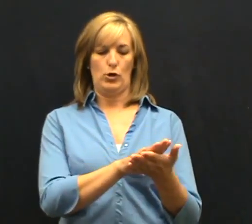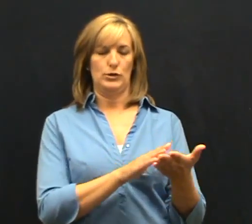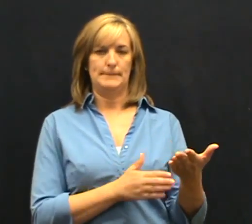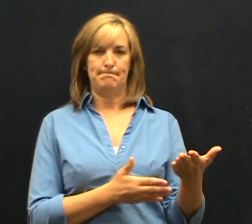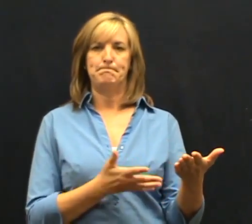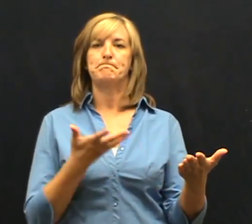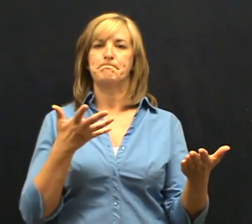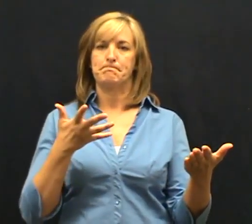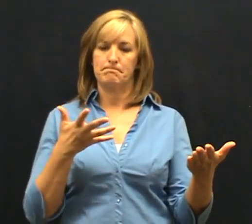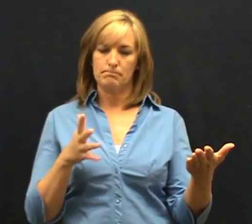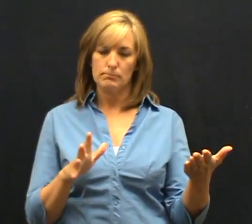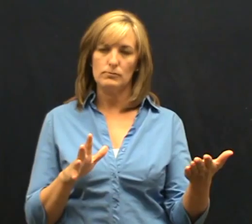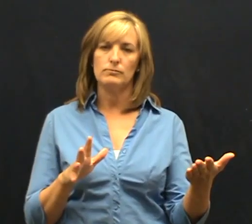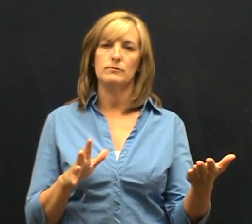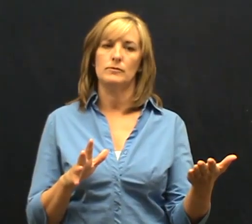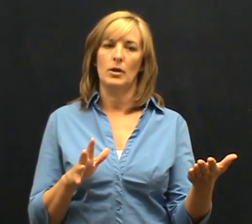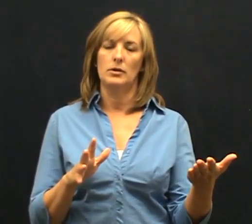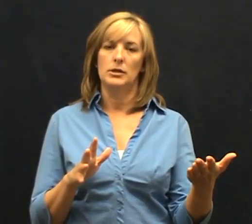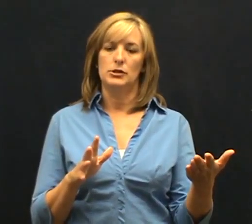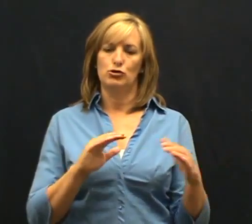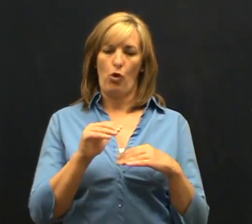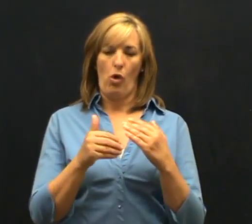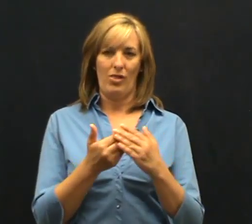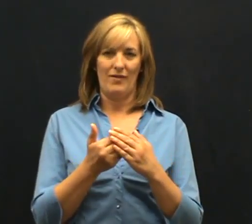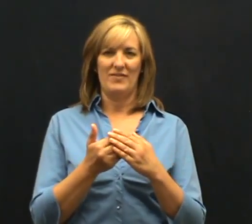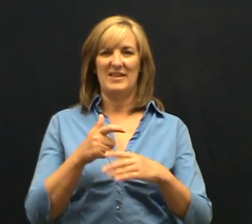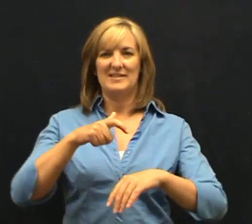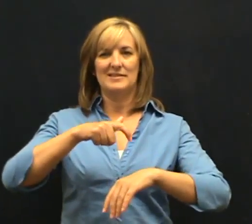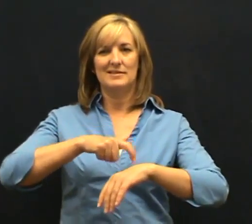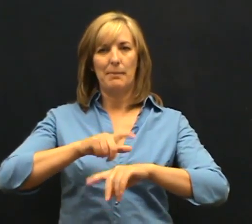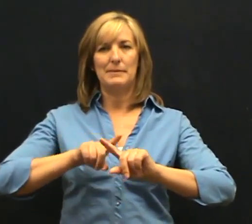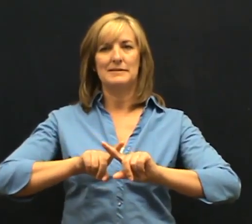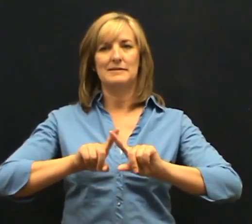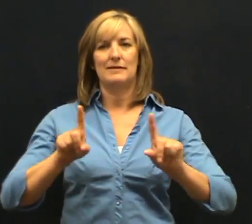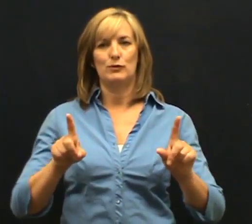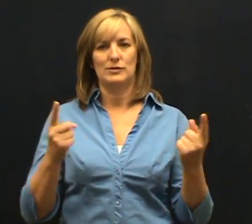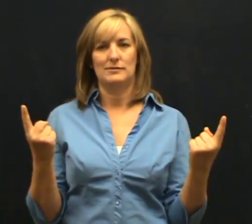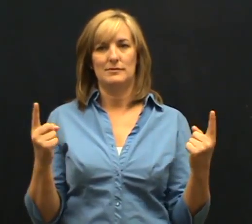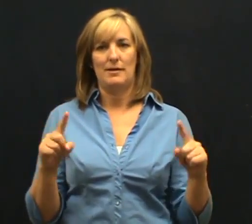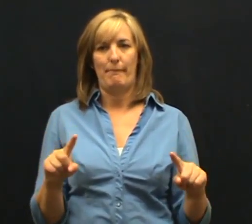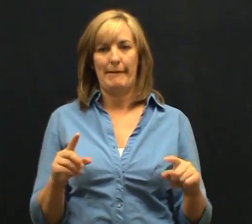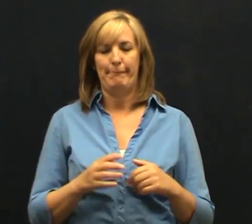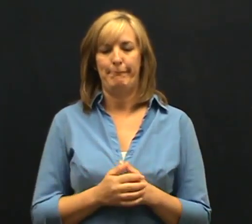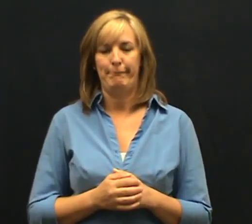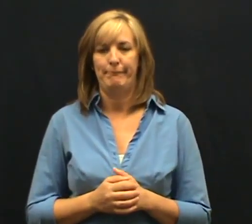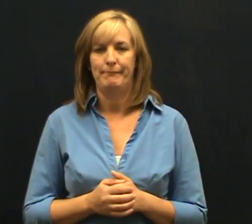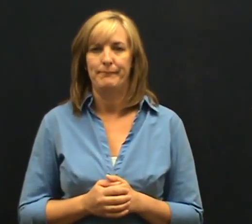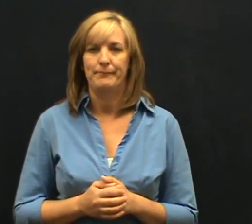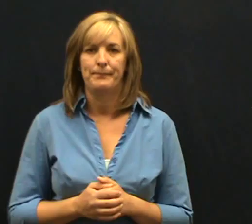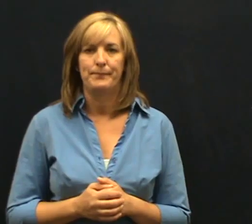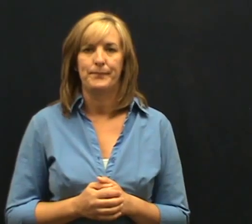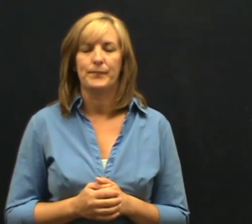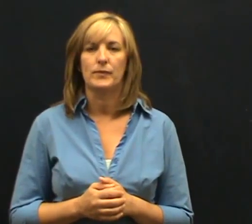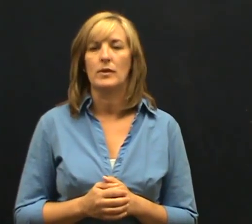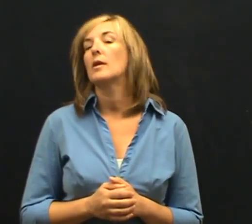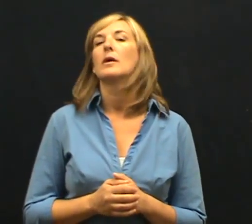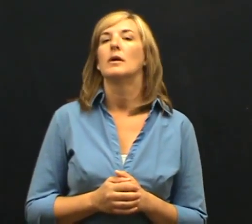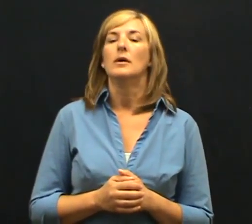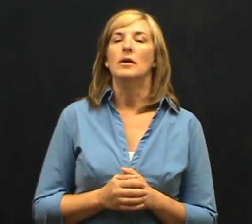we've taken into account all of the timing differences that could exist. So the bank reconciliation is really